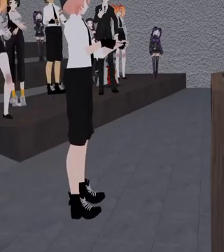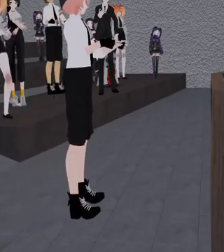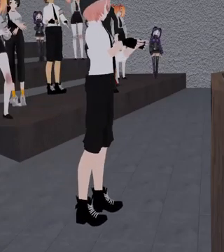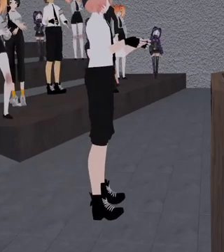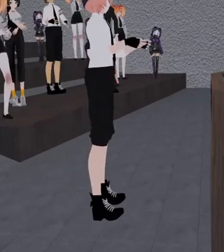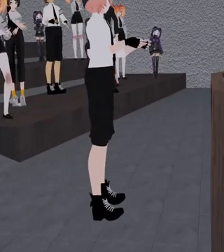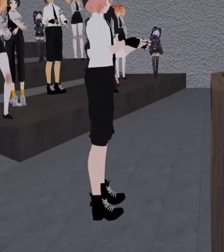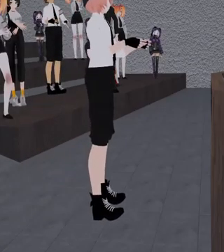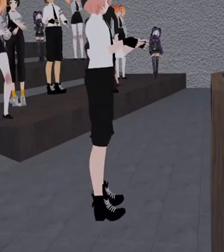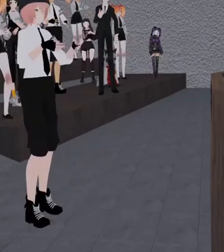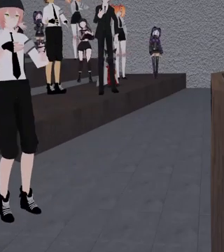Okay,